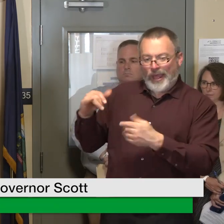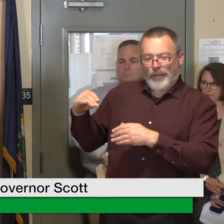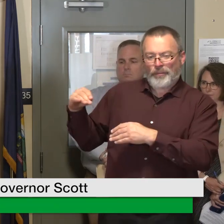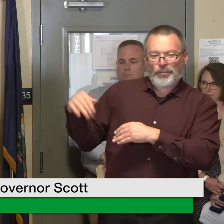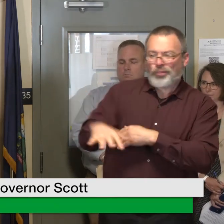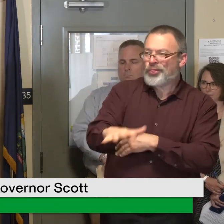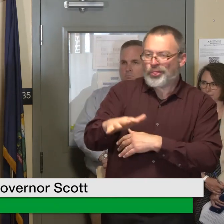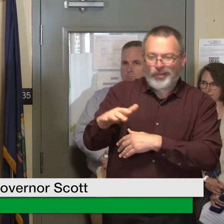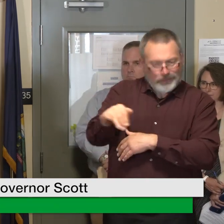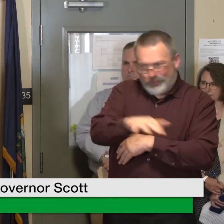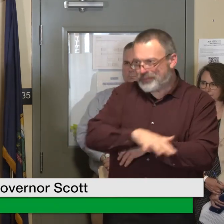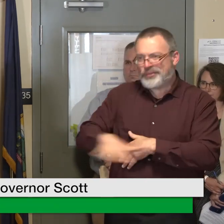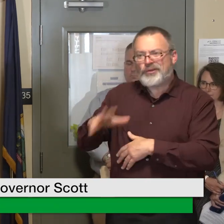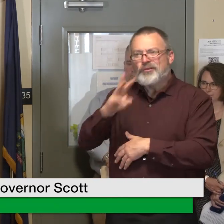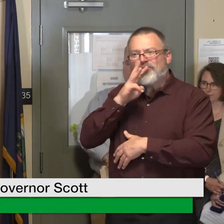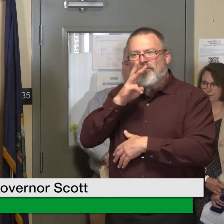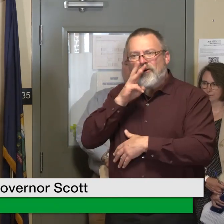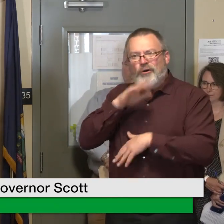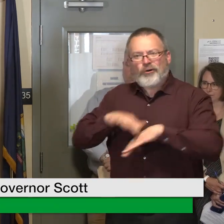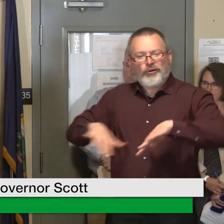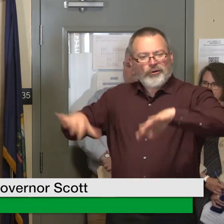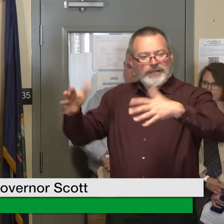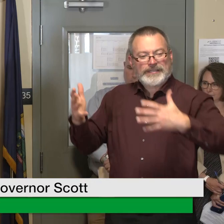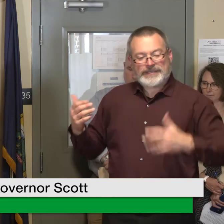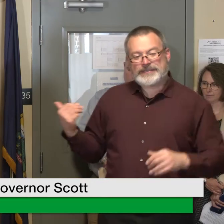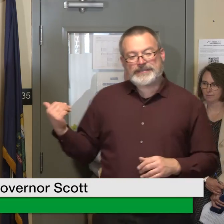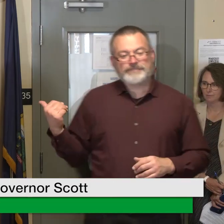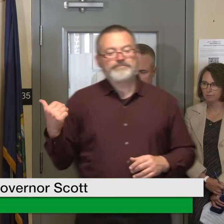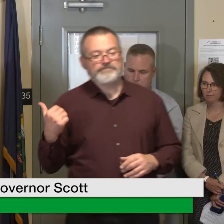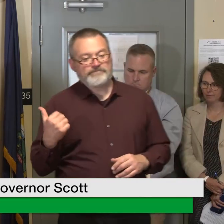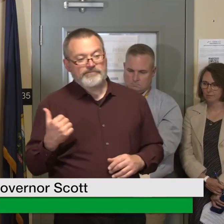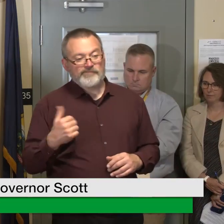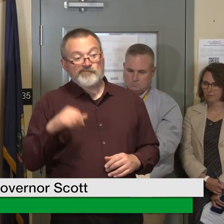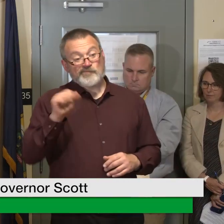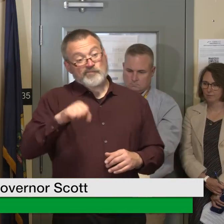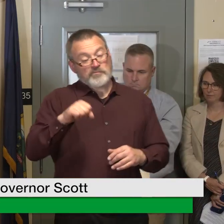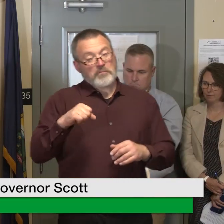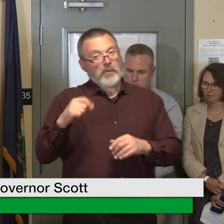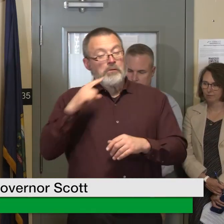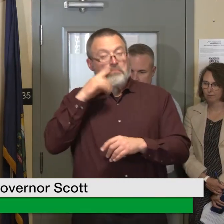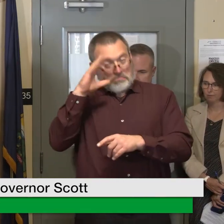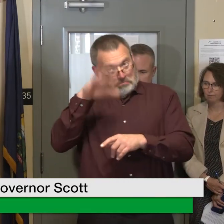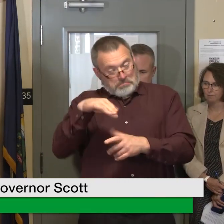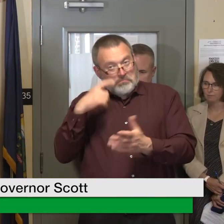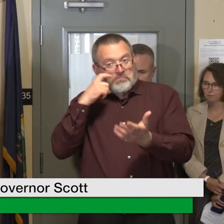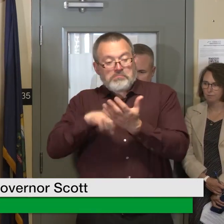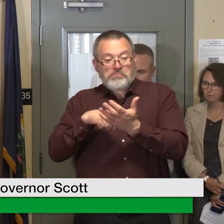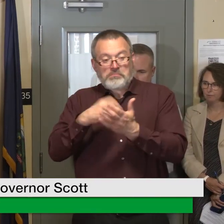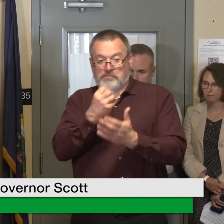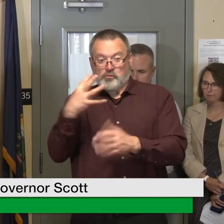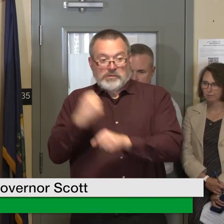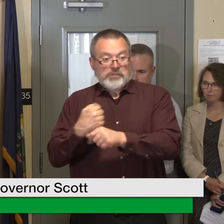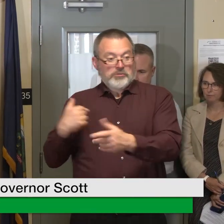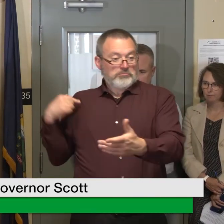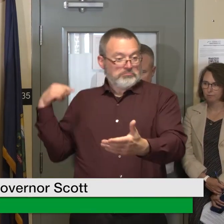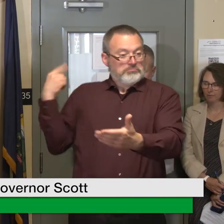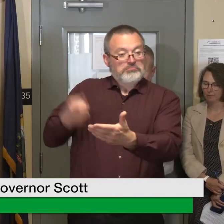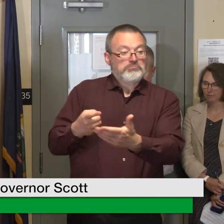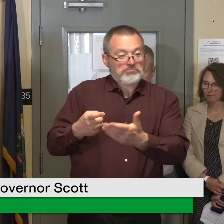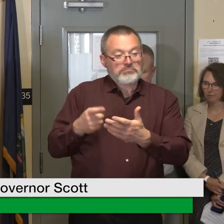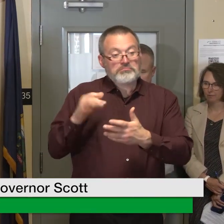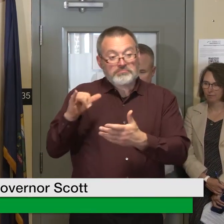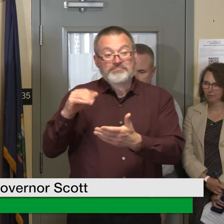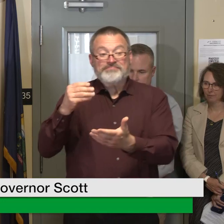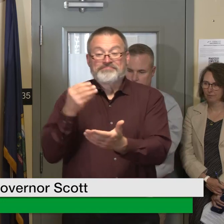had a very successful initiative in that space that's ongoing for the past several years. with funding from the Lake Champlain Basin Program